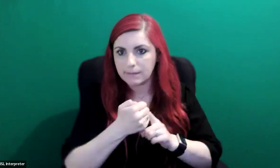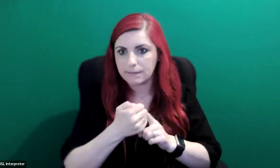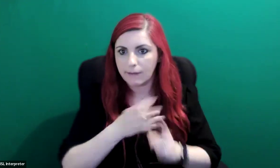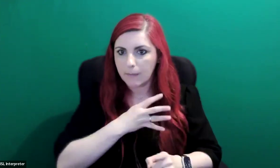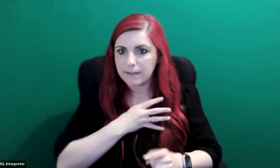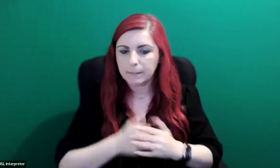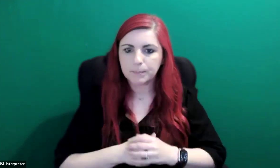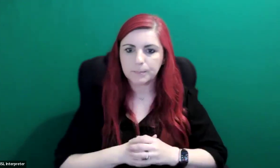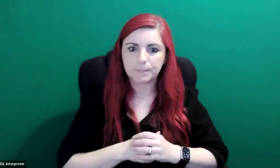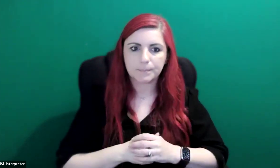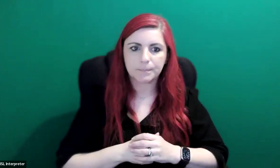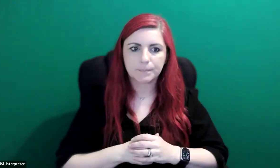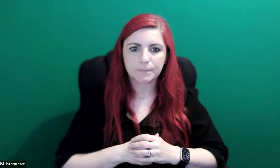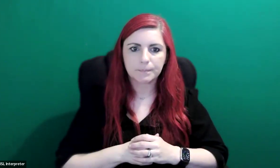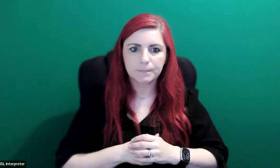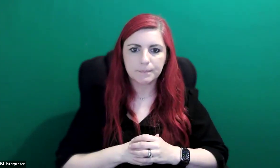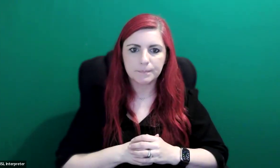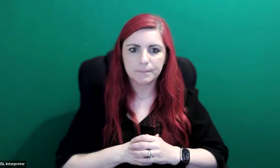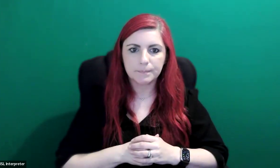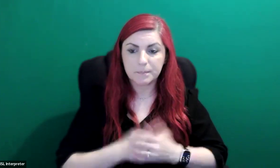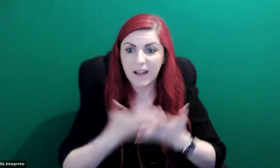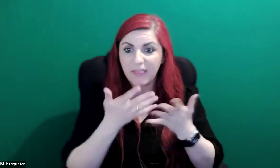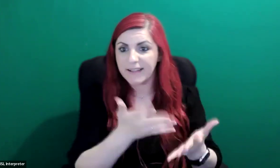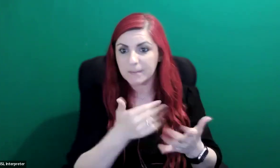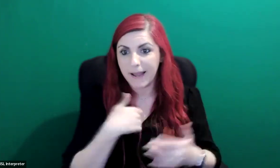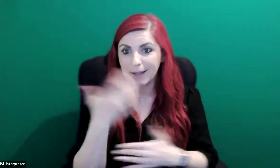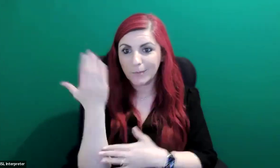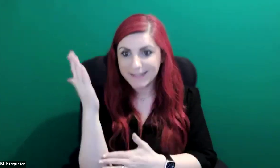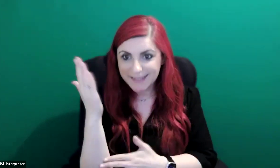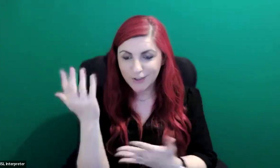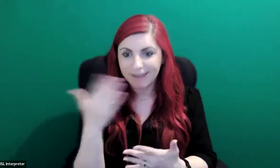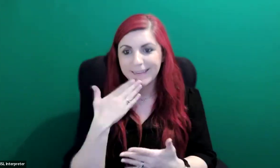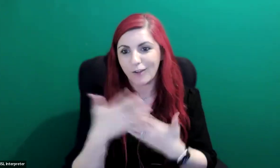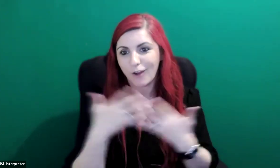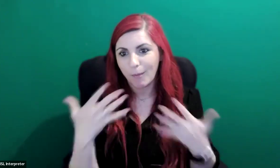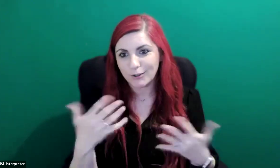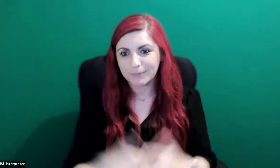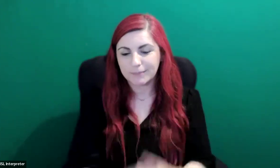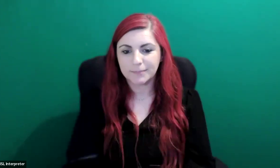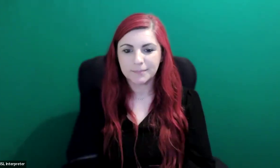members. And that's my presentation. Thank you very much.